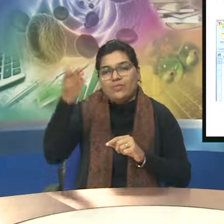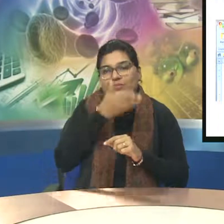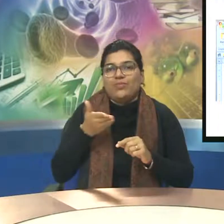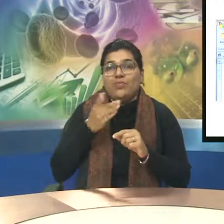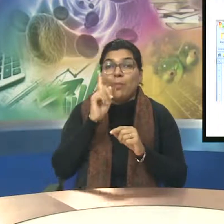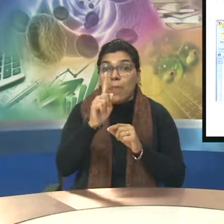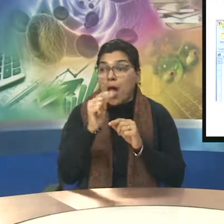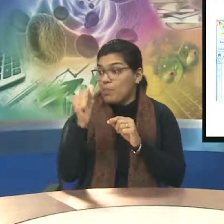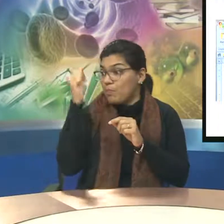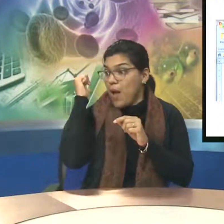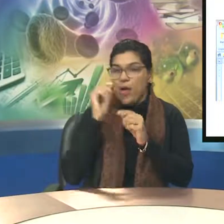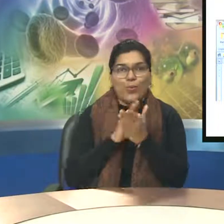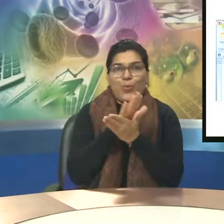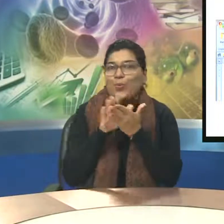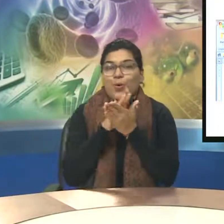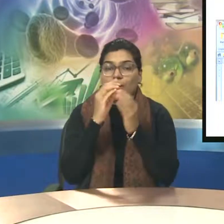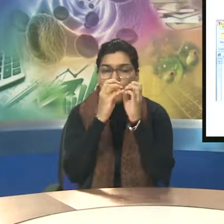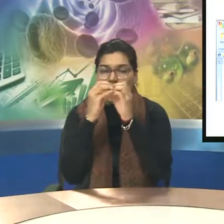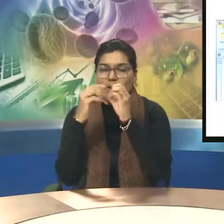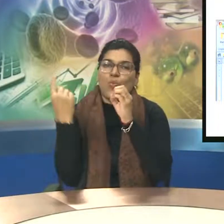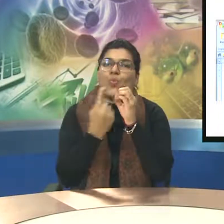the particular font.